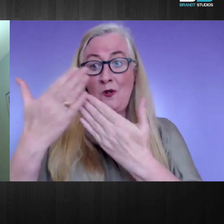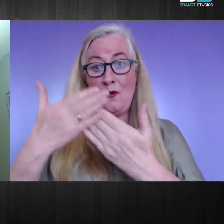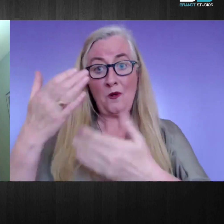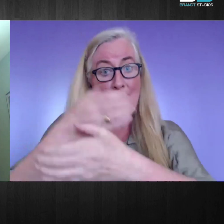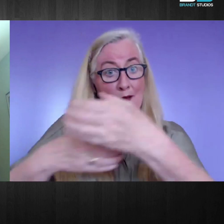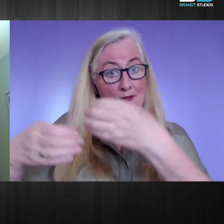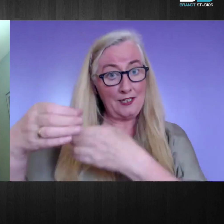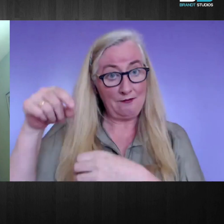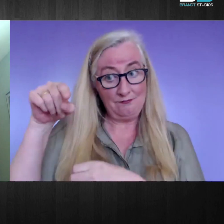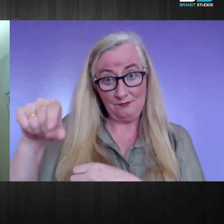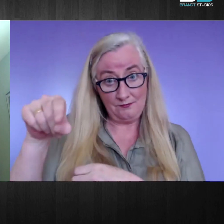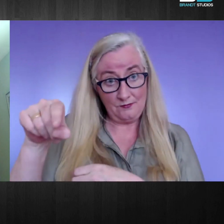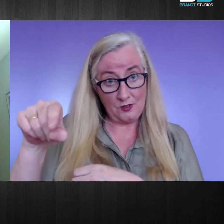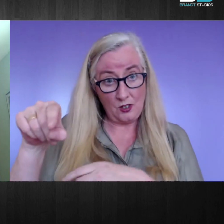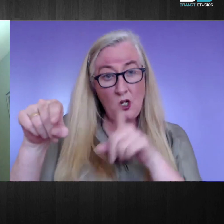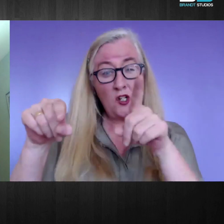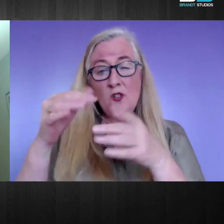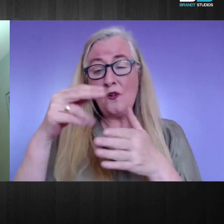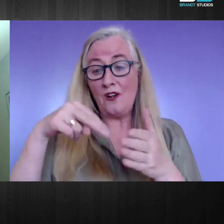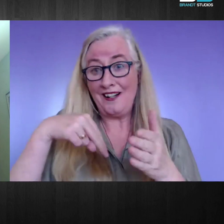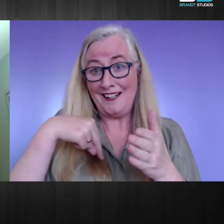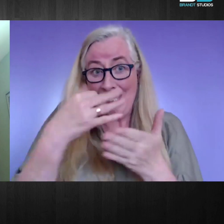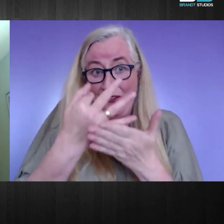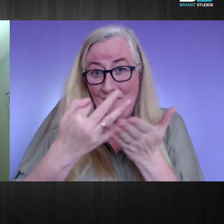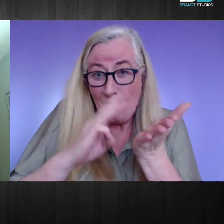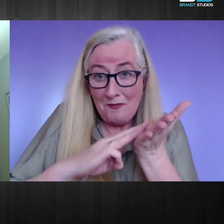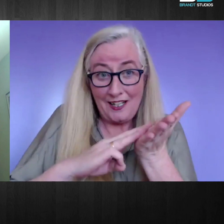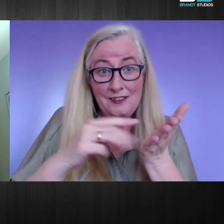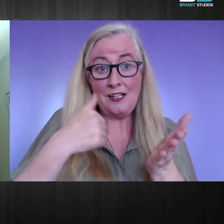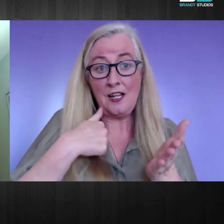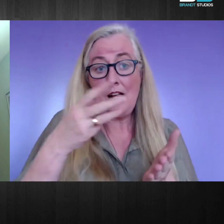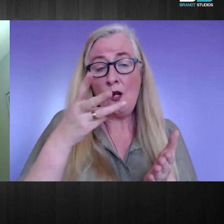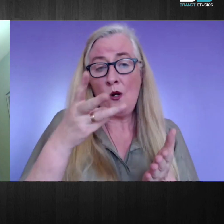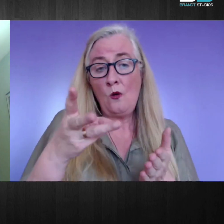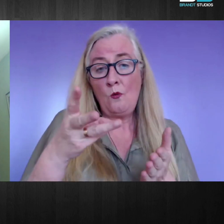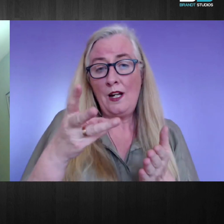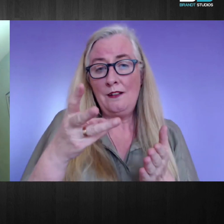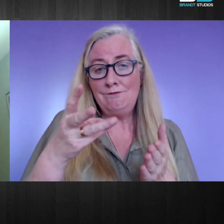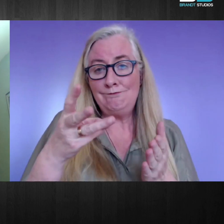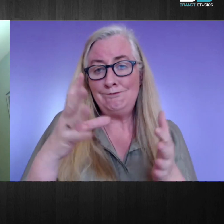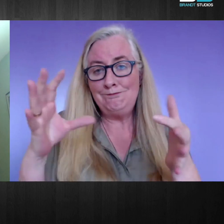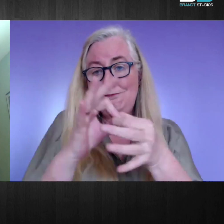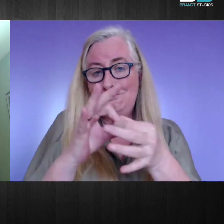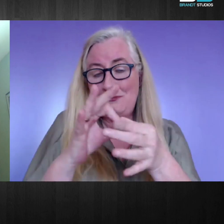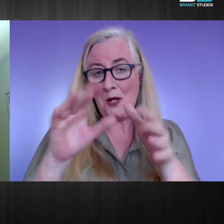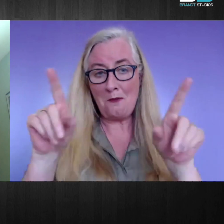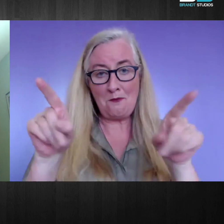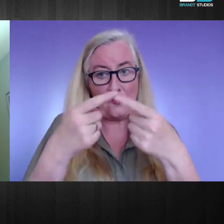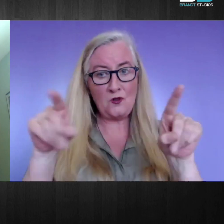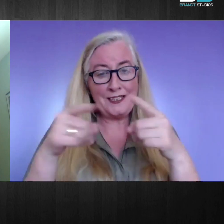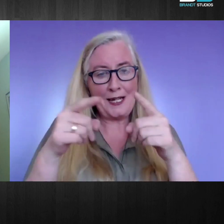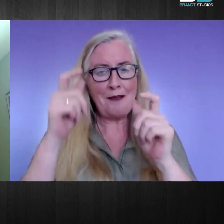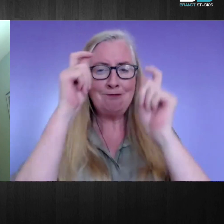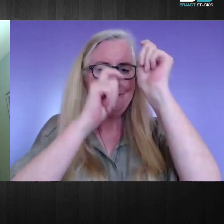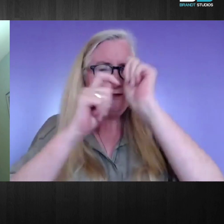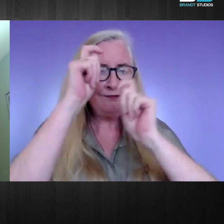few minutes is just to following on from your point, Mark, just about music, just to reflect on it a little bit and just